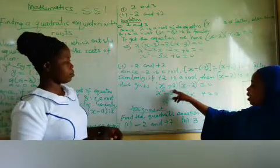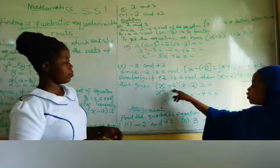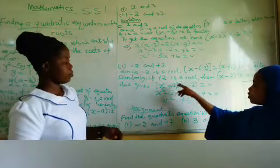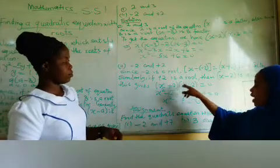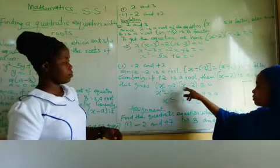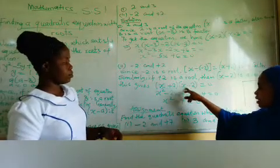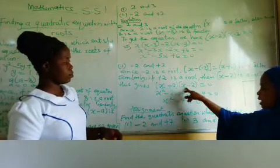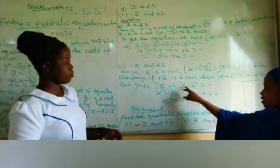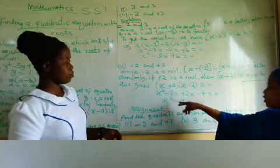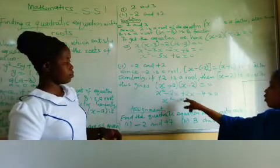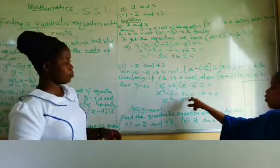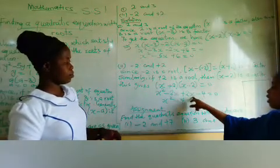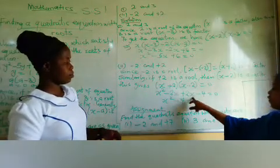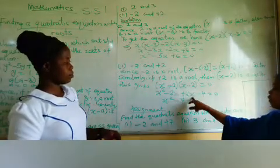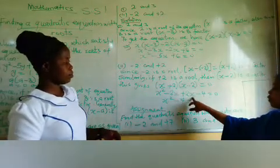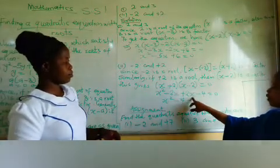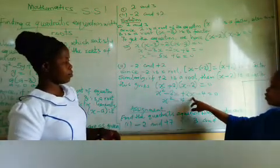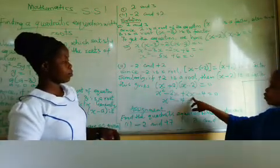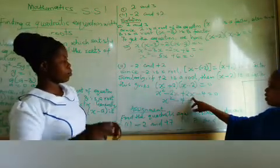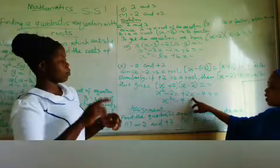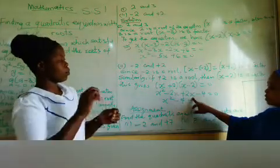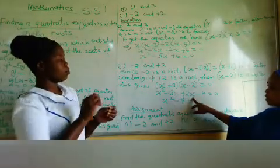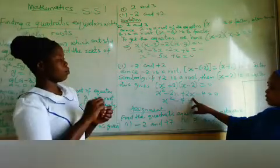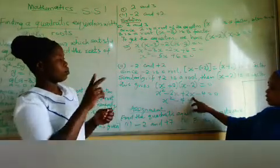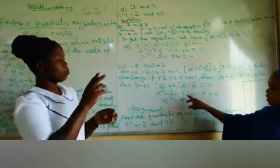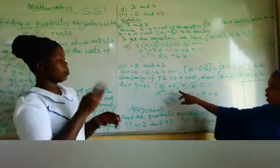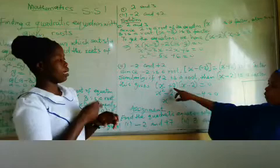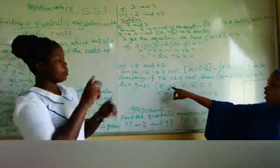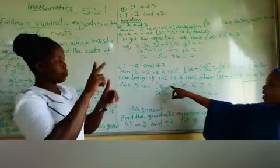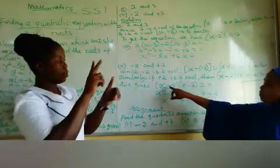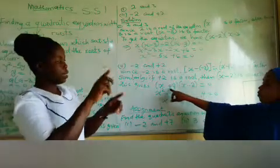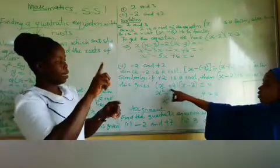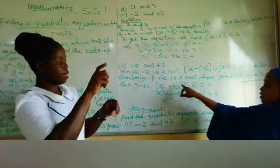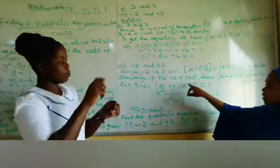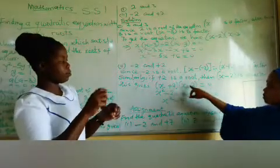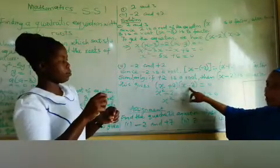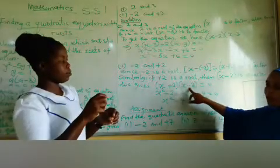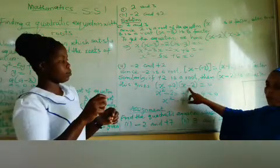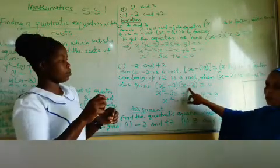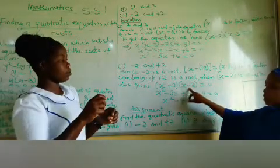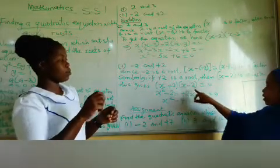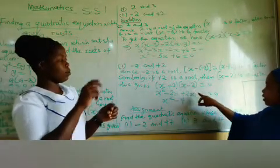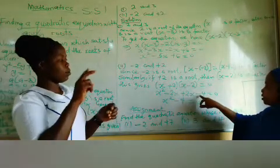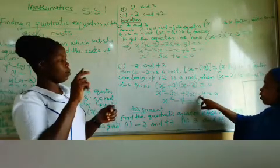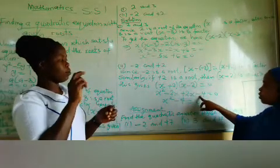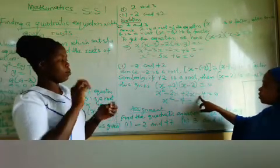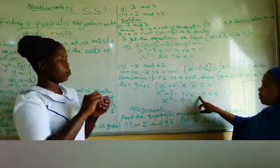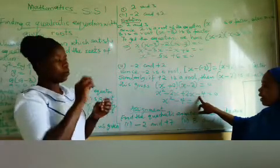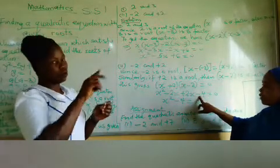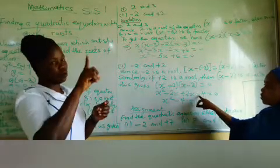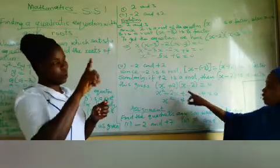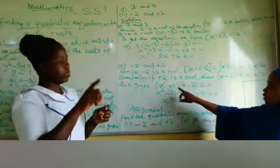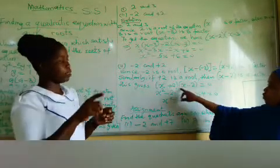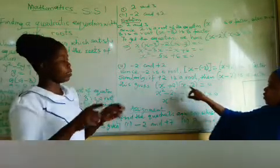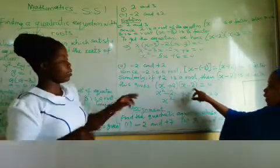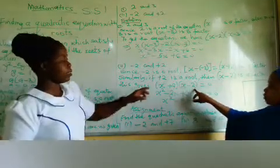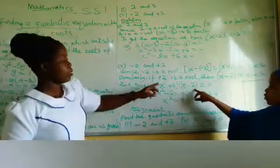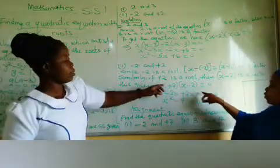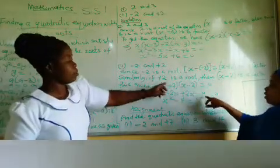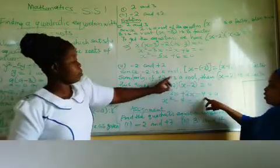Plus 2 times x will give us plus 2x. Now we have plus times minus is equal to minus, then 2 times 2 is